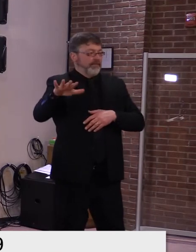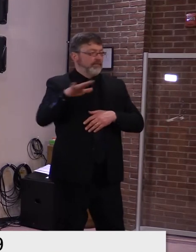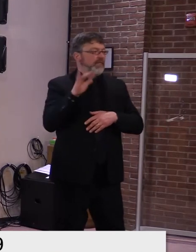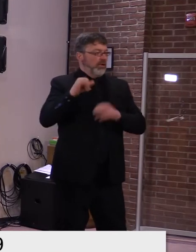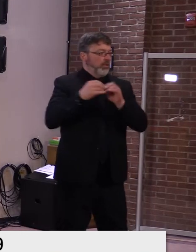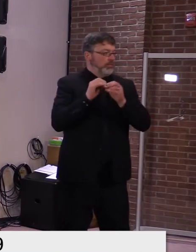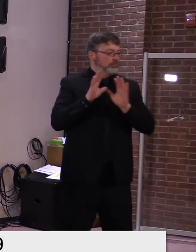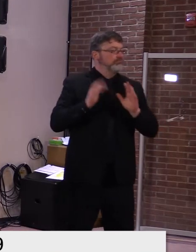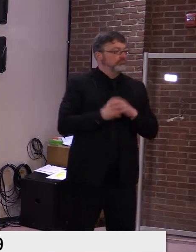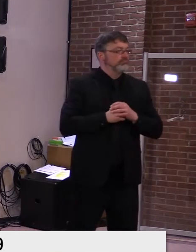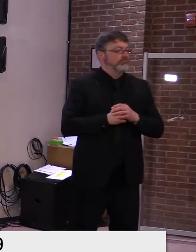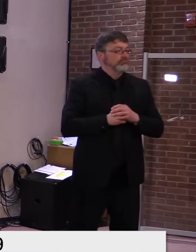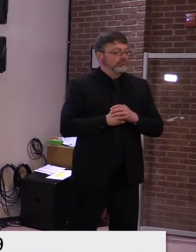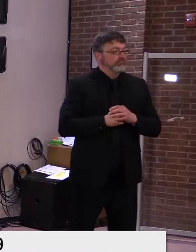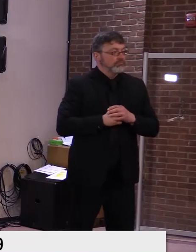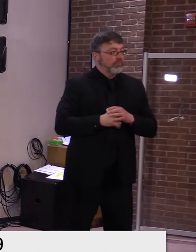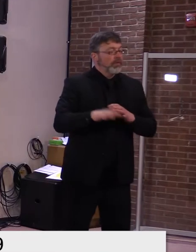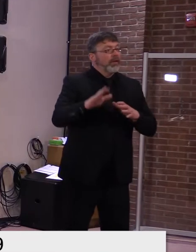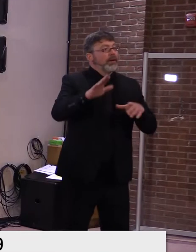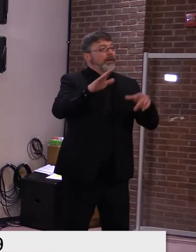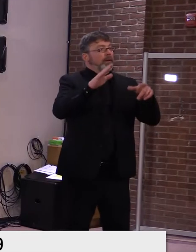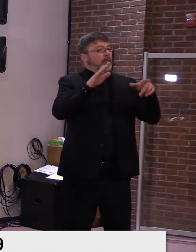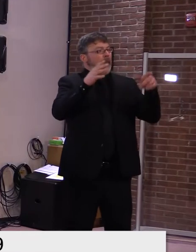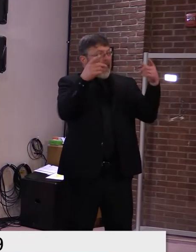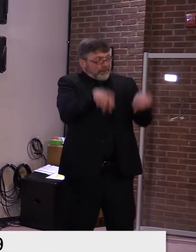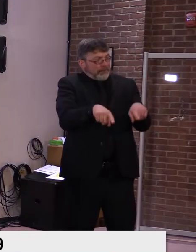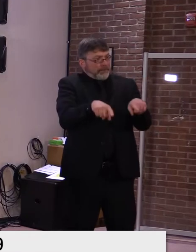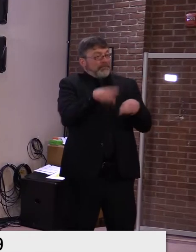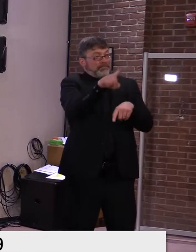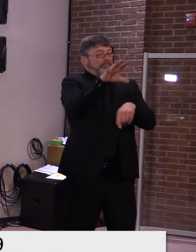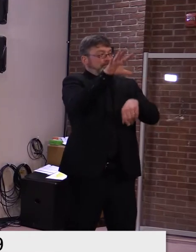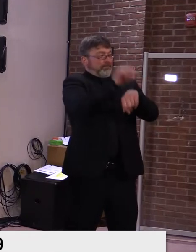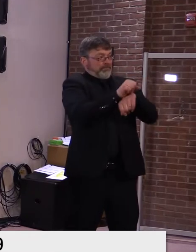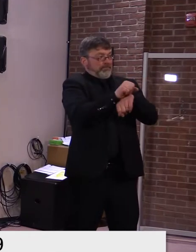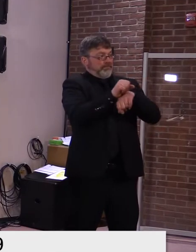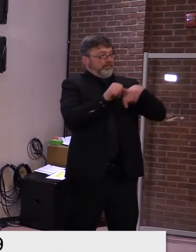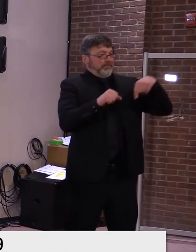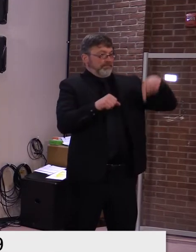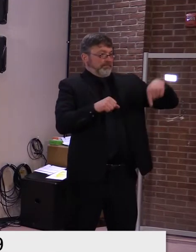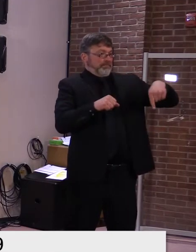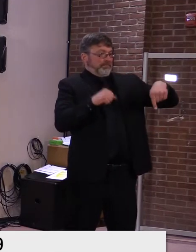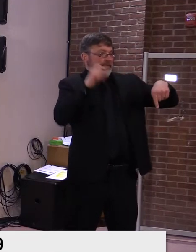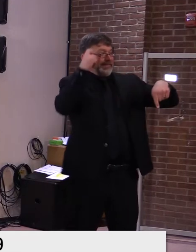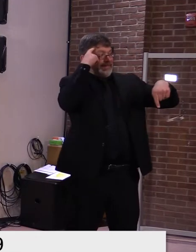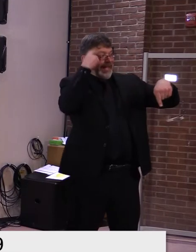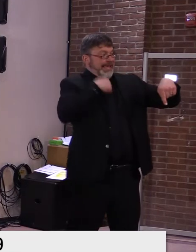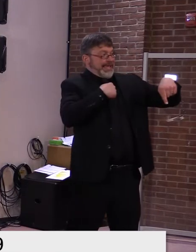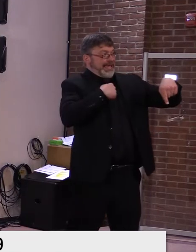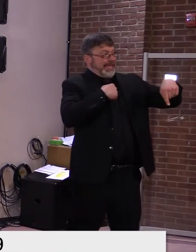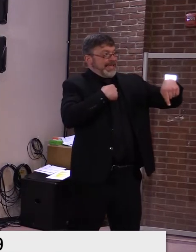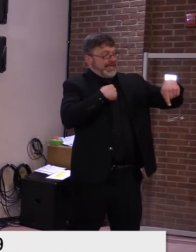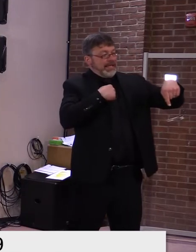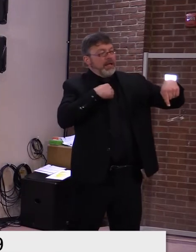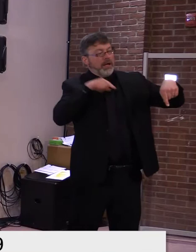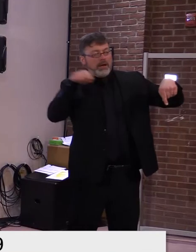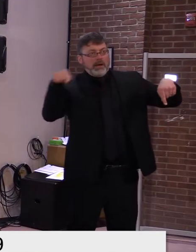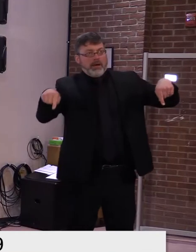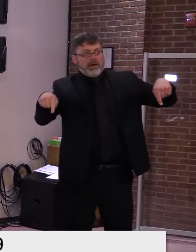a vaccine at one of the participating pharmacies. That way we have a slot for somebody that will